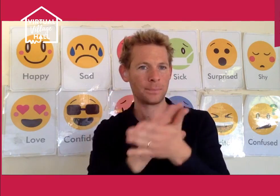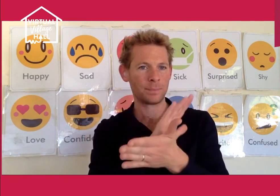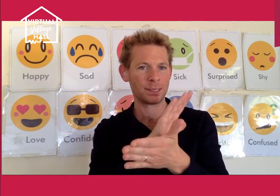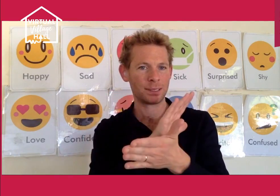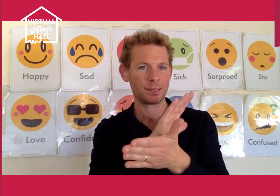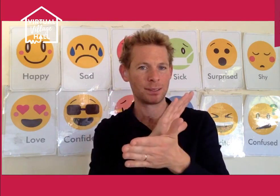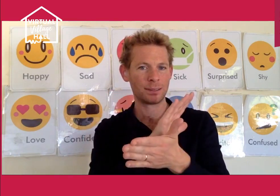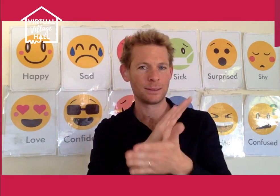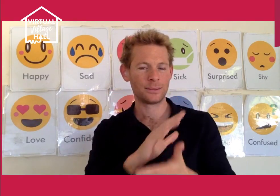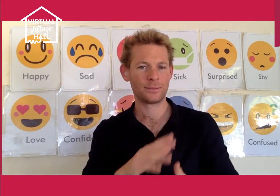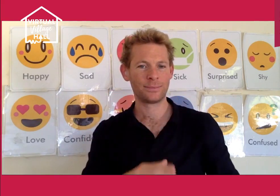happy,